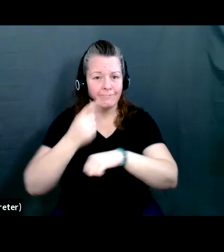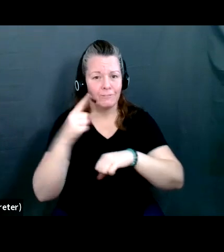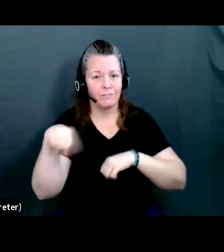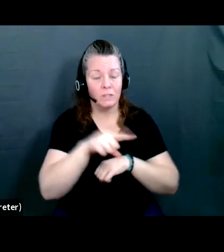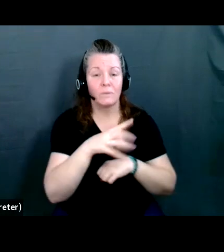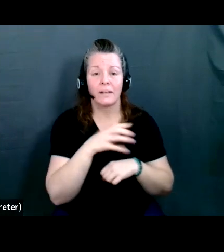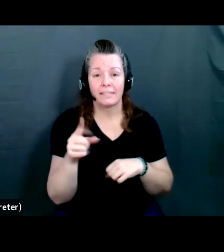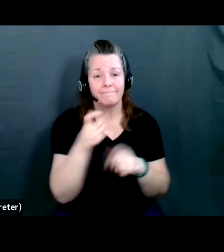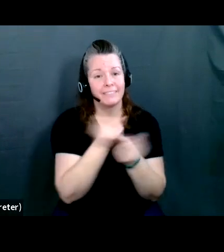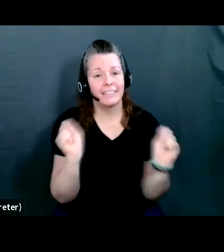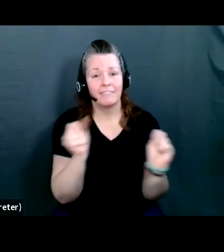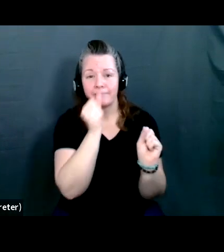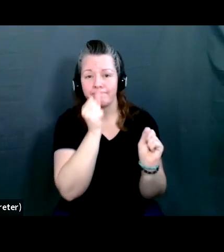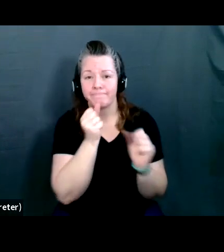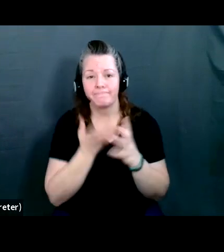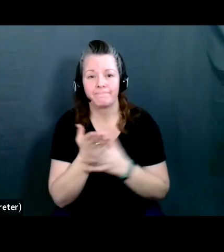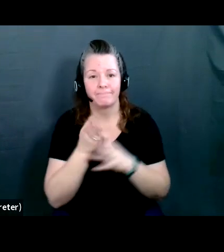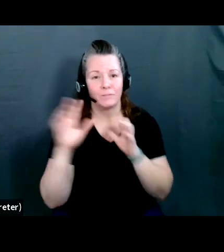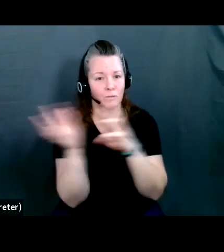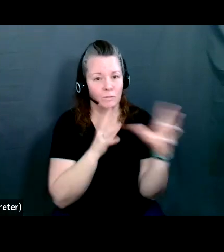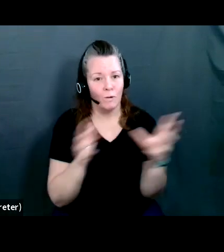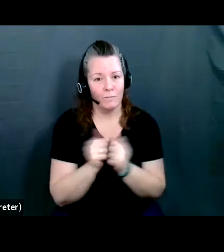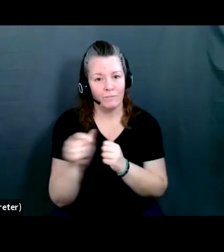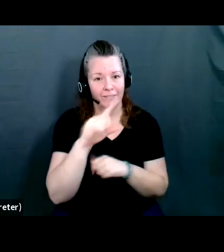that you've safely weathered the storm with your families.